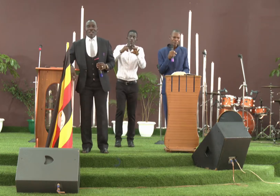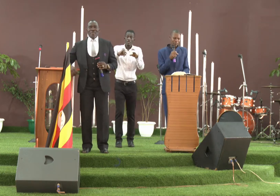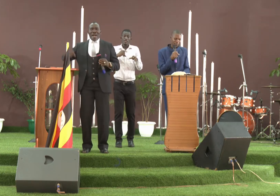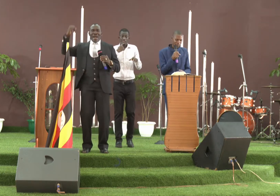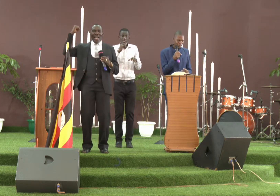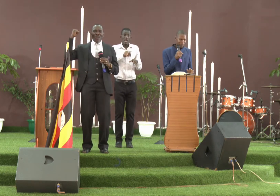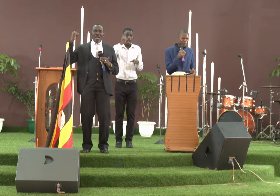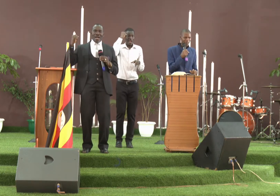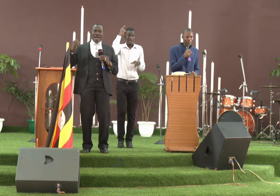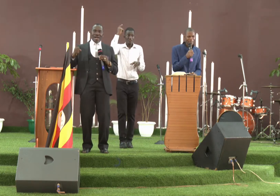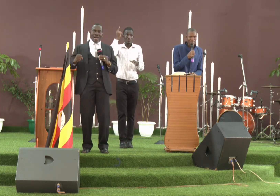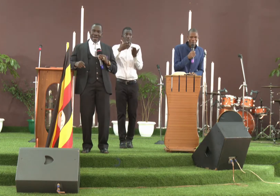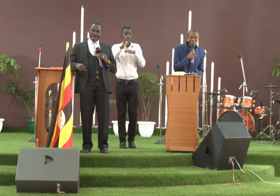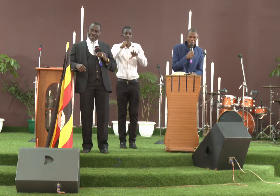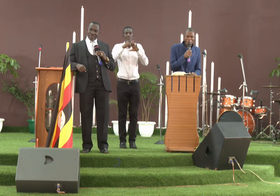Pastor,